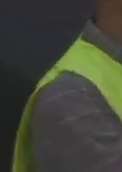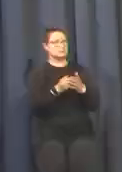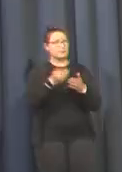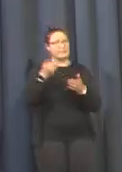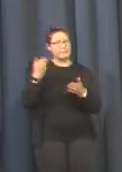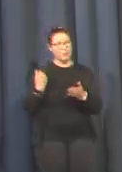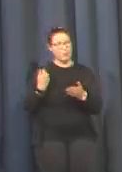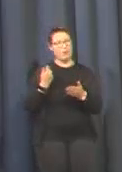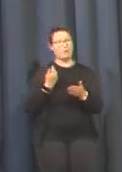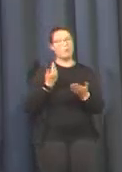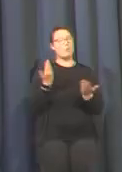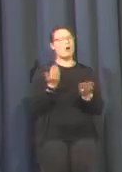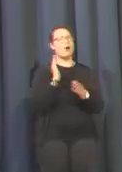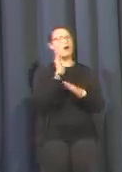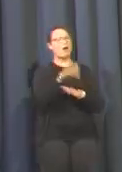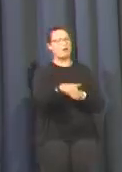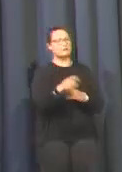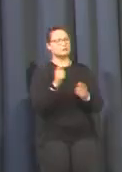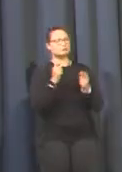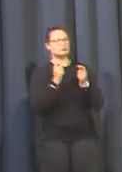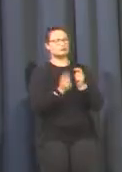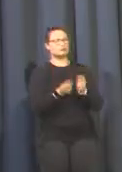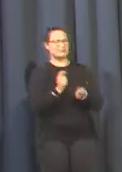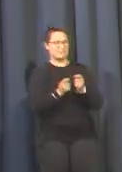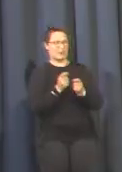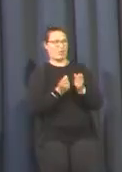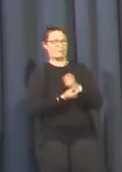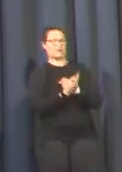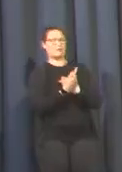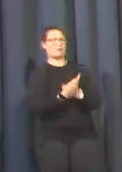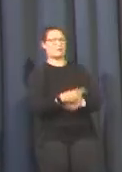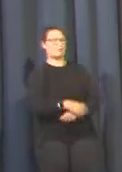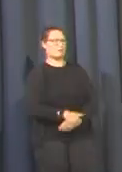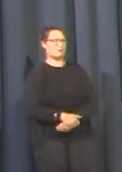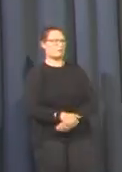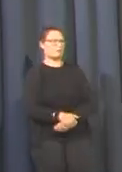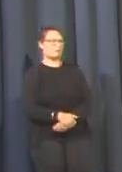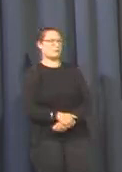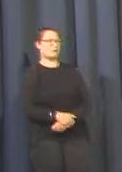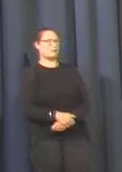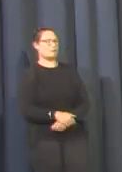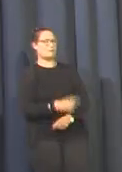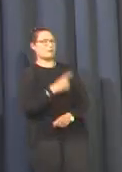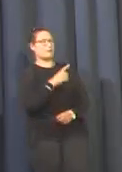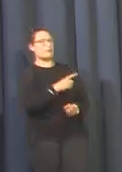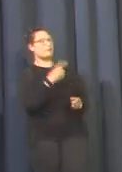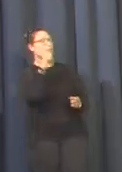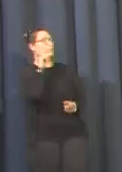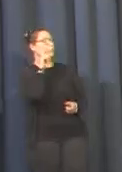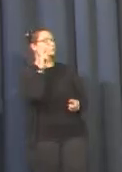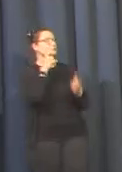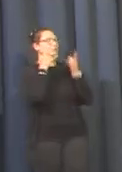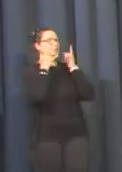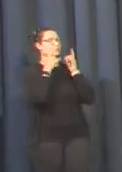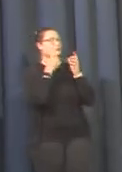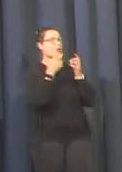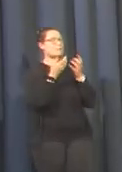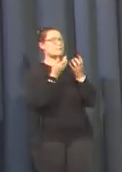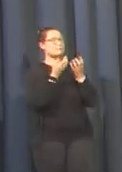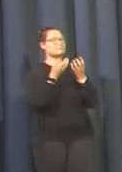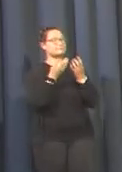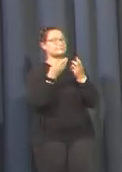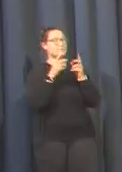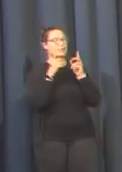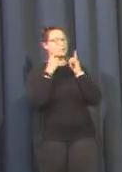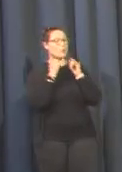you. Thank you, it's a good question. So we will be installing that monitor on the raw